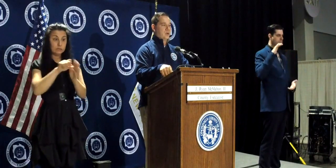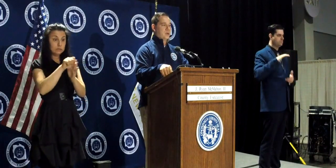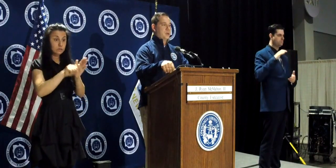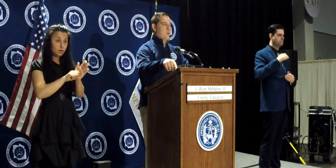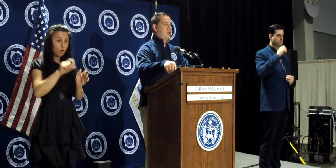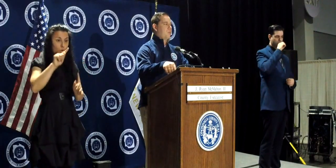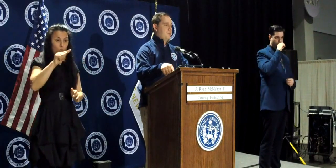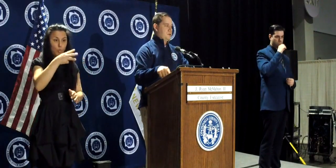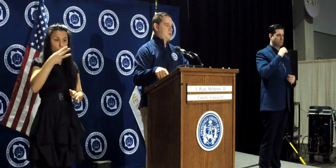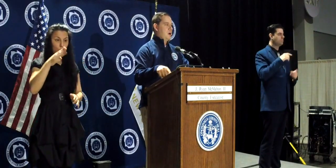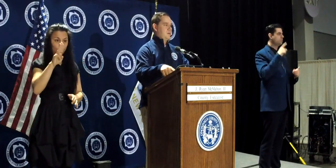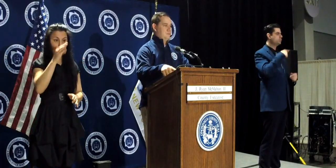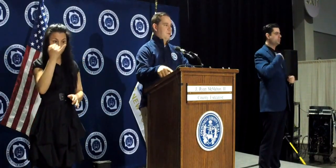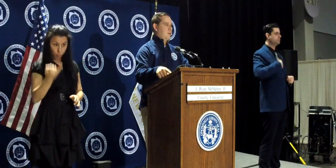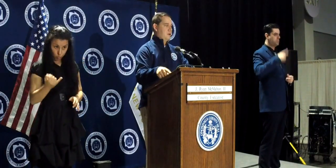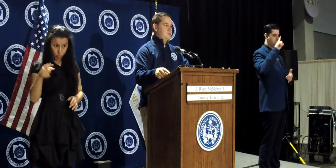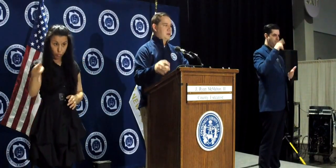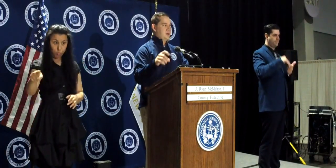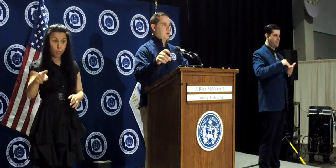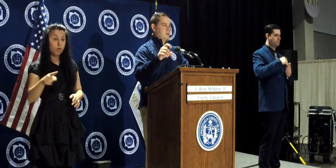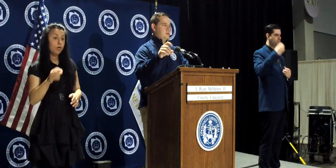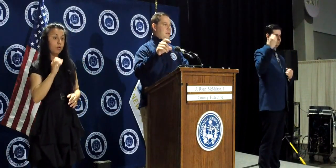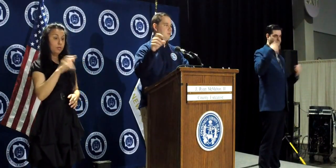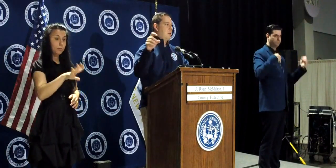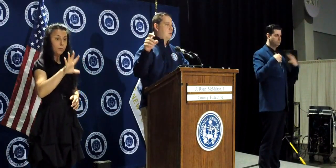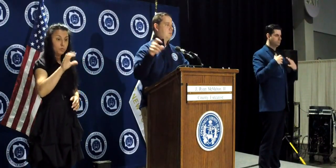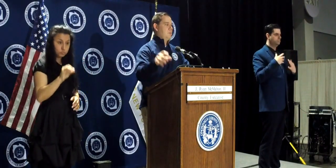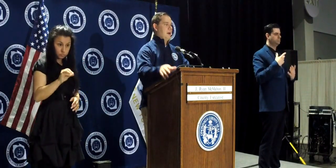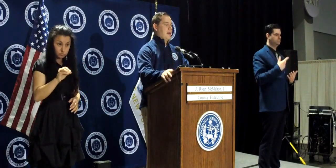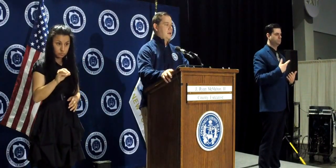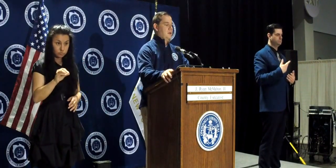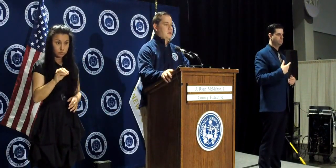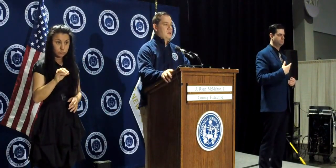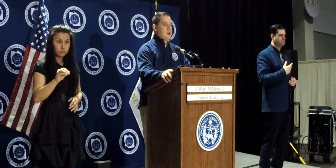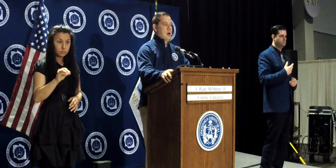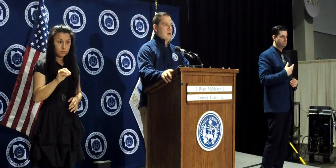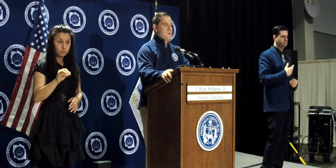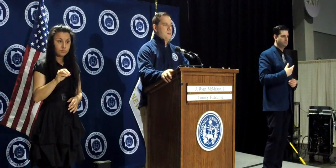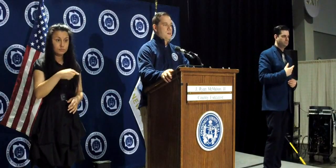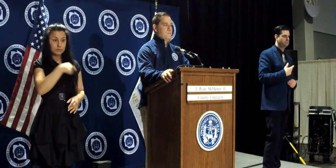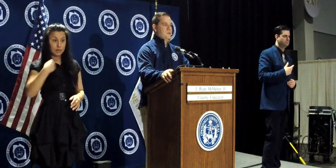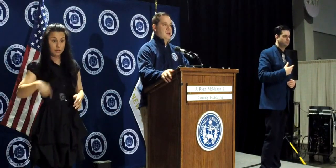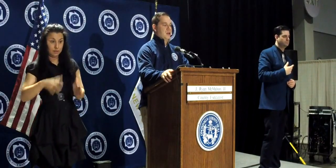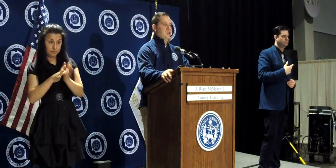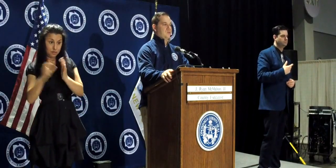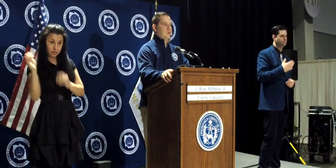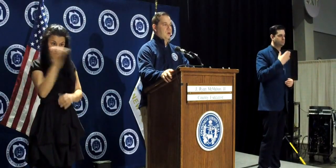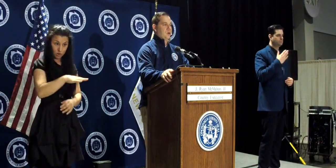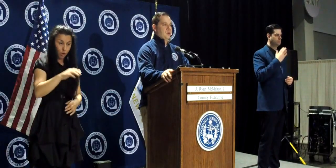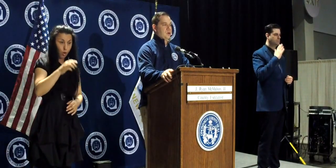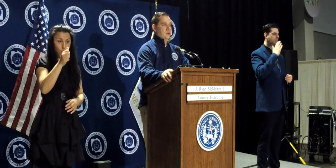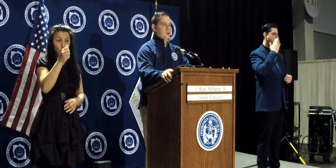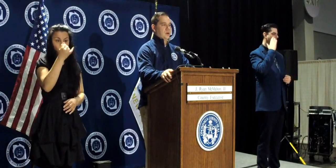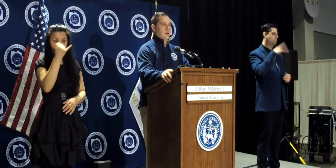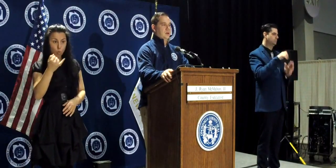I know that in the marketplace there are ventilators that I know that the state's probably buying. The challenge